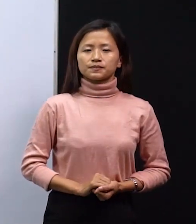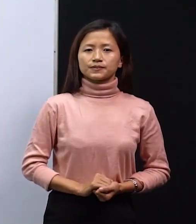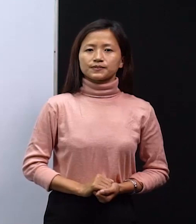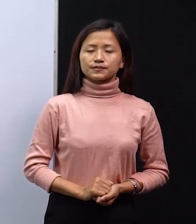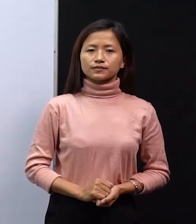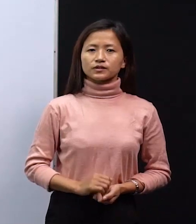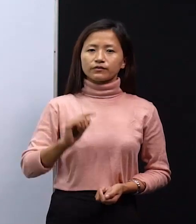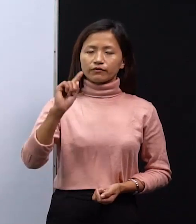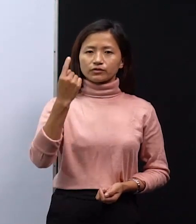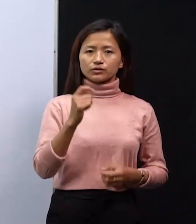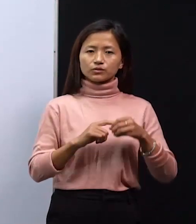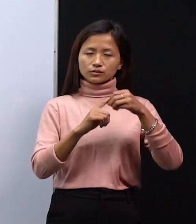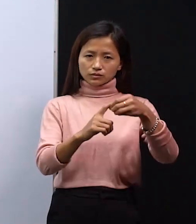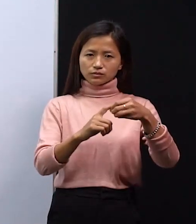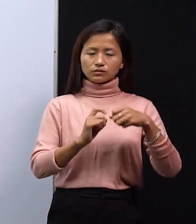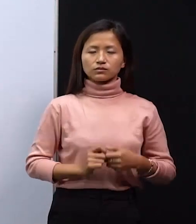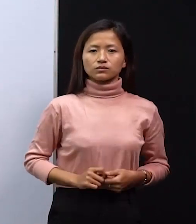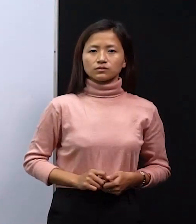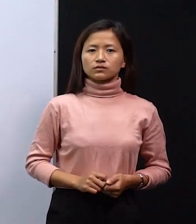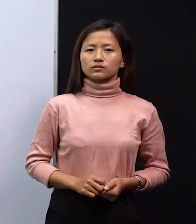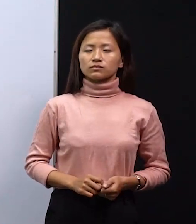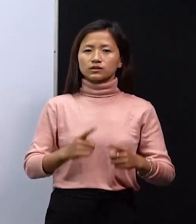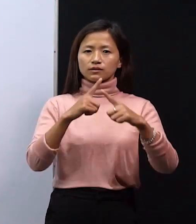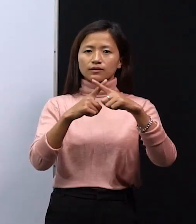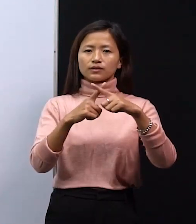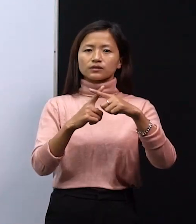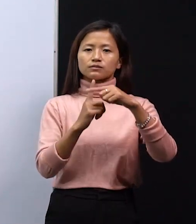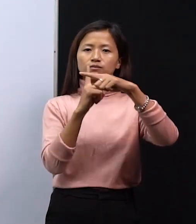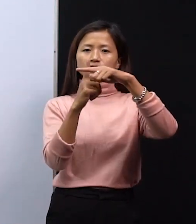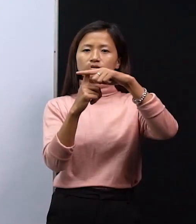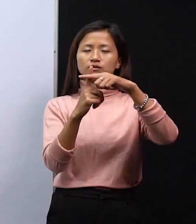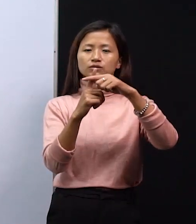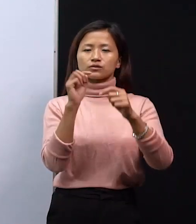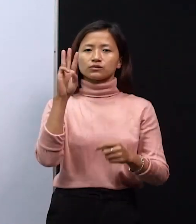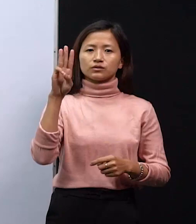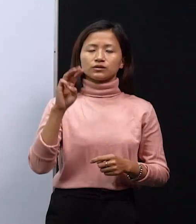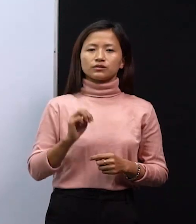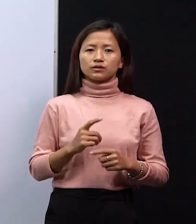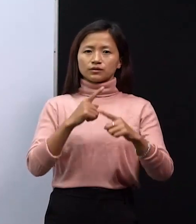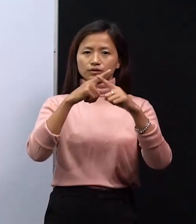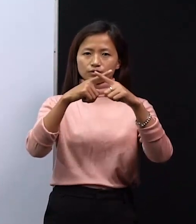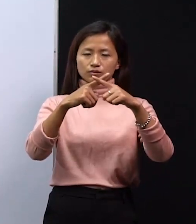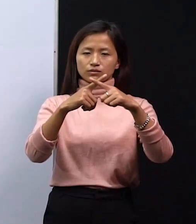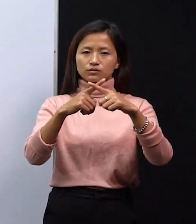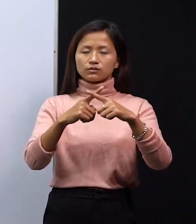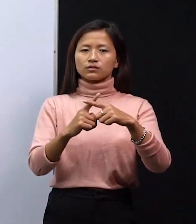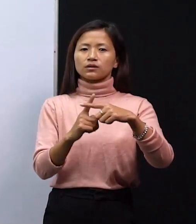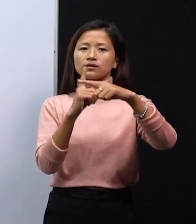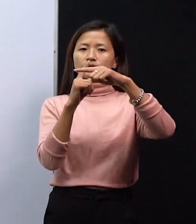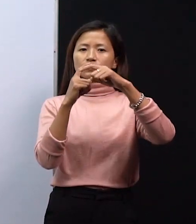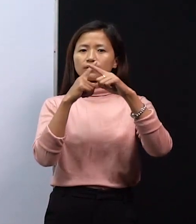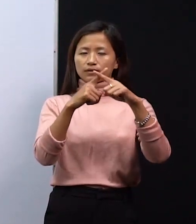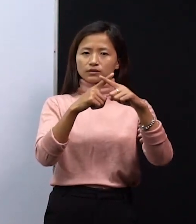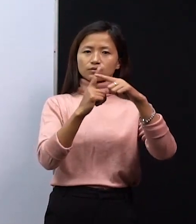given us, in the first question, they have given us like this. X plus 3 into x